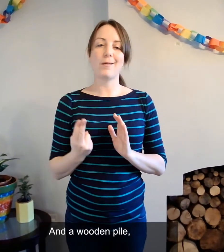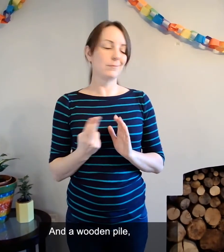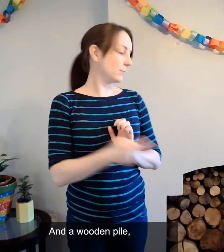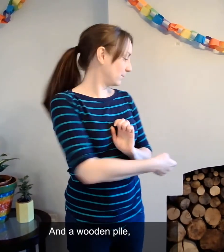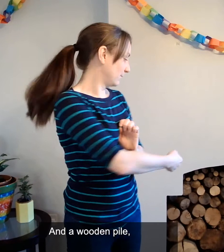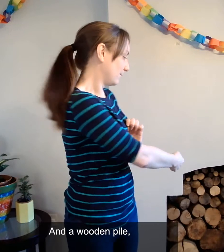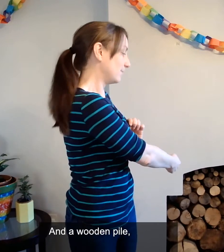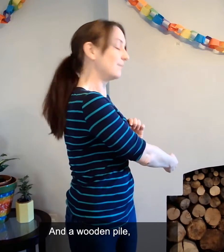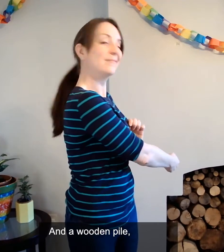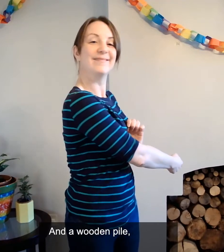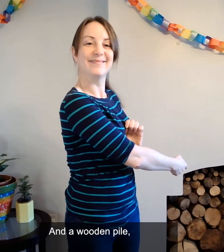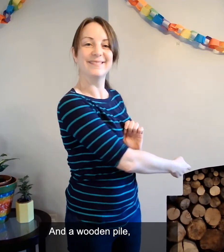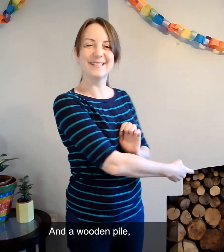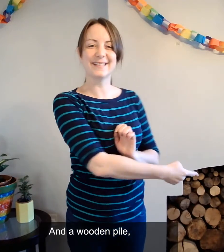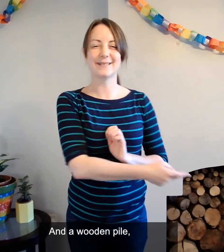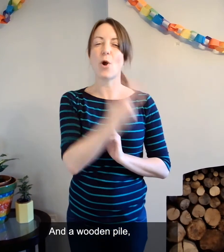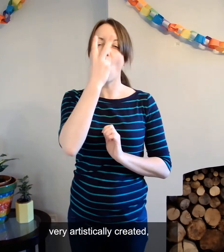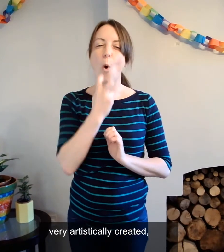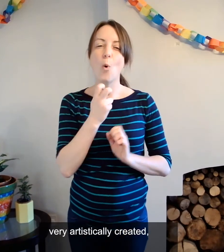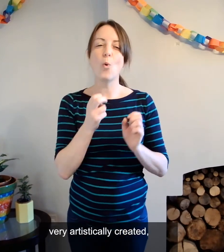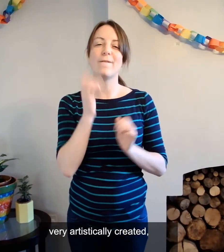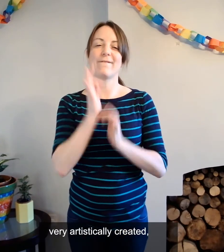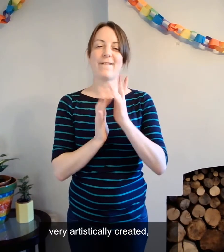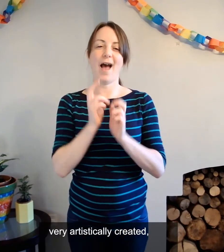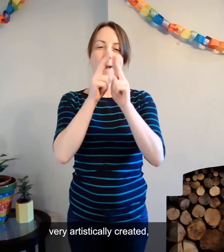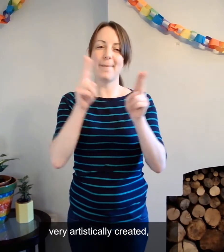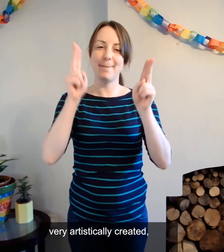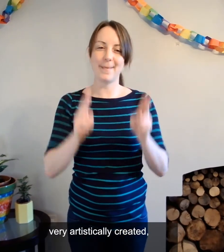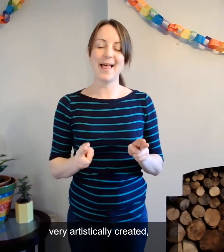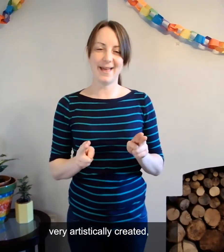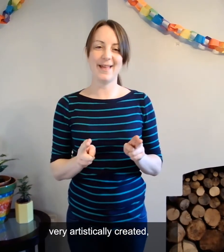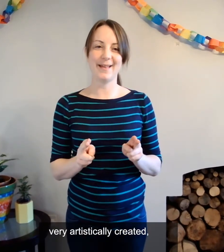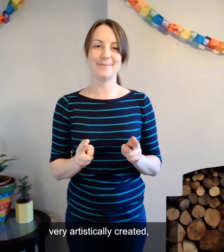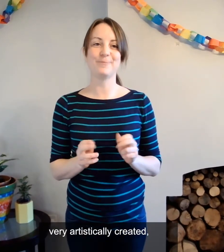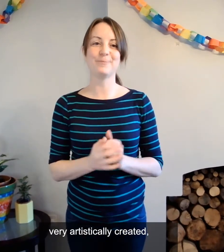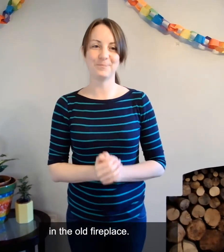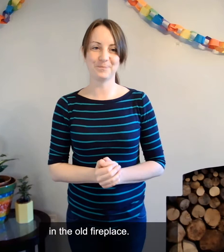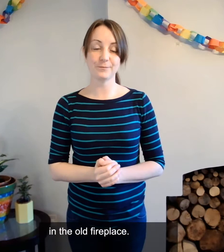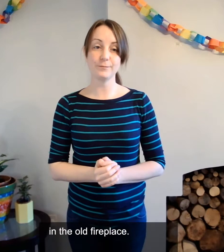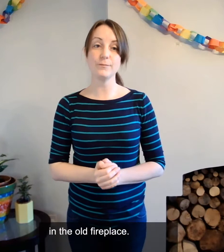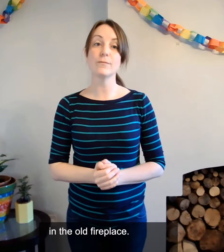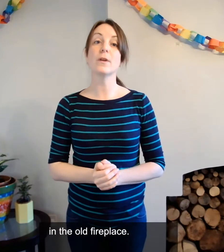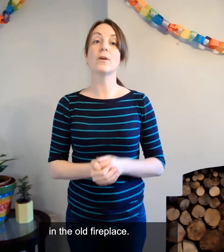and a wooden pile very artistically created in the old